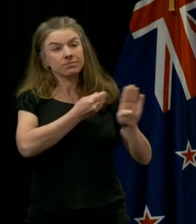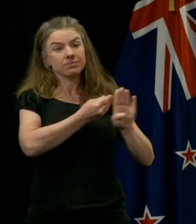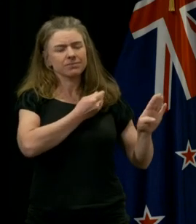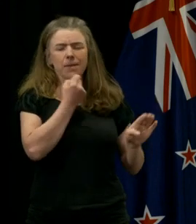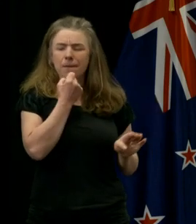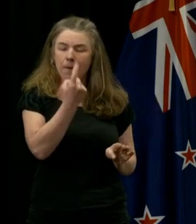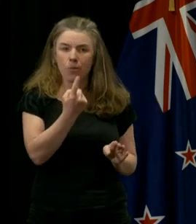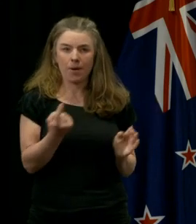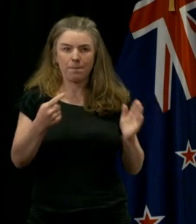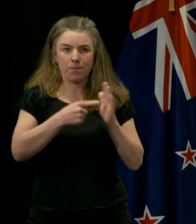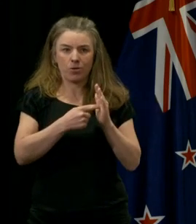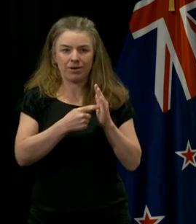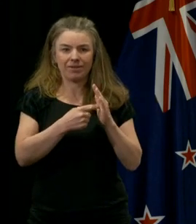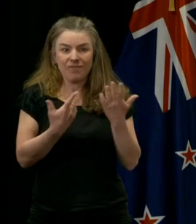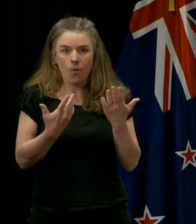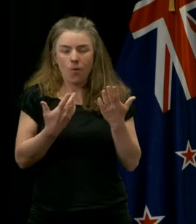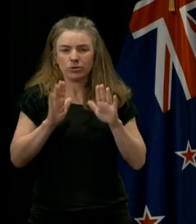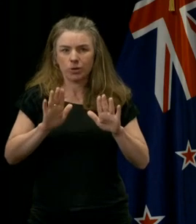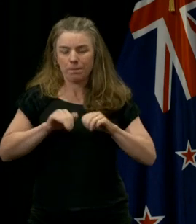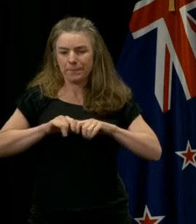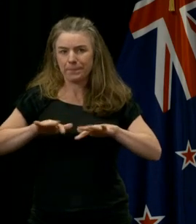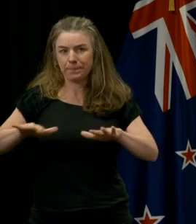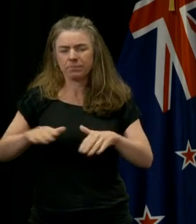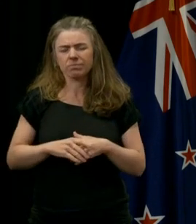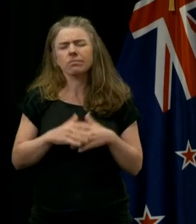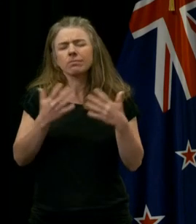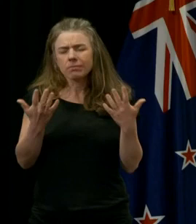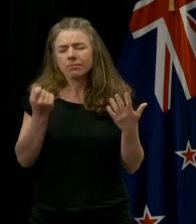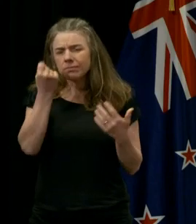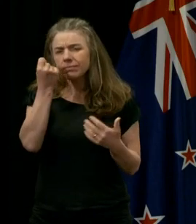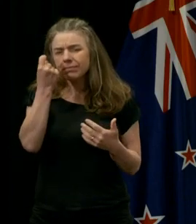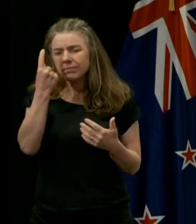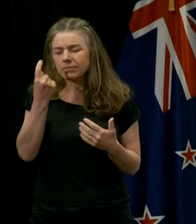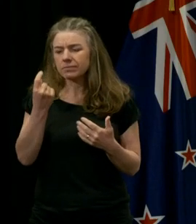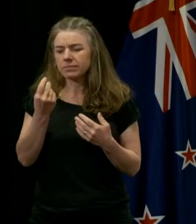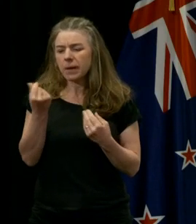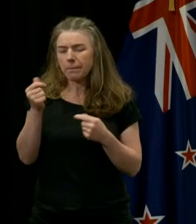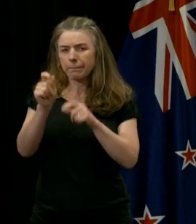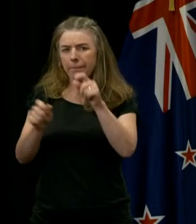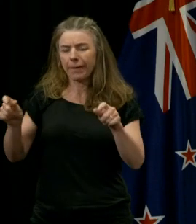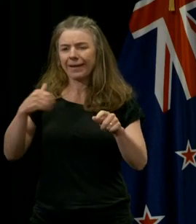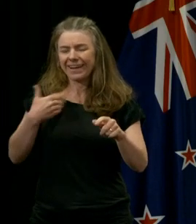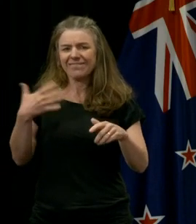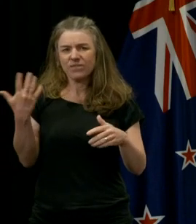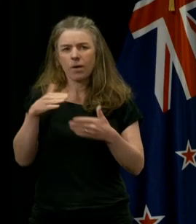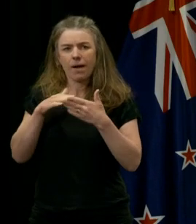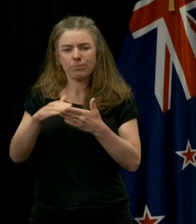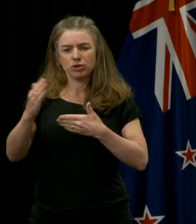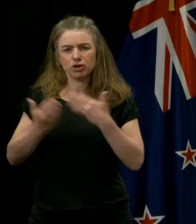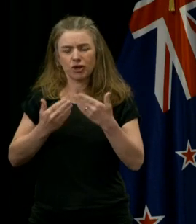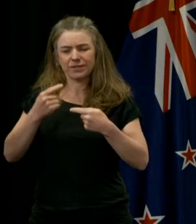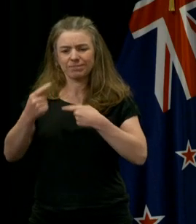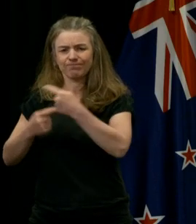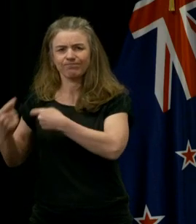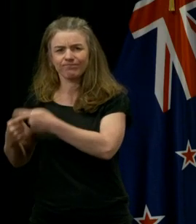our response at this level. Now, of course, some New Zealanders will still be needed to operate our essential services, those who provide